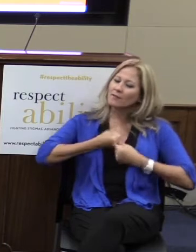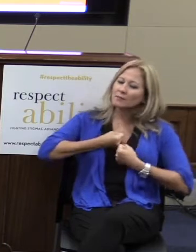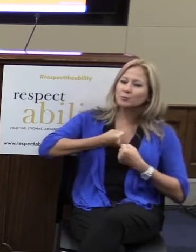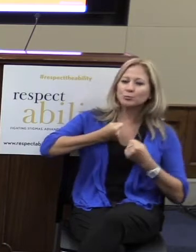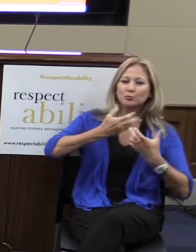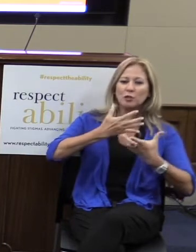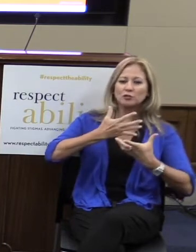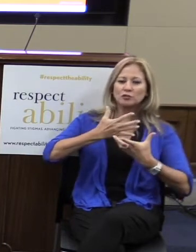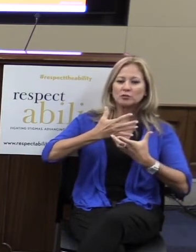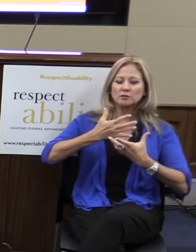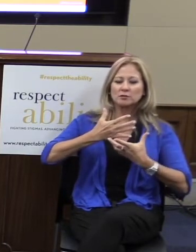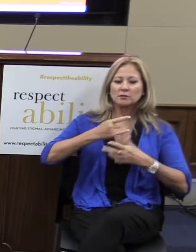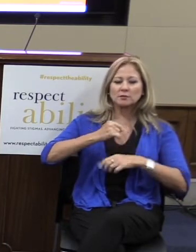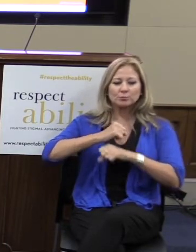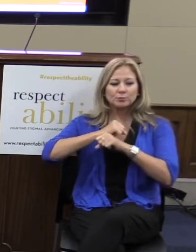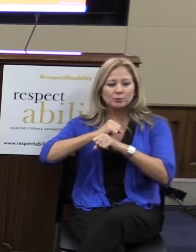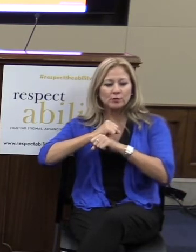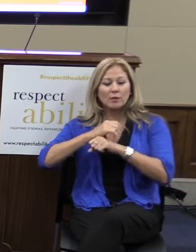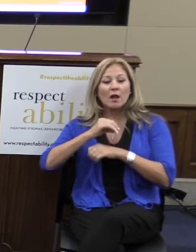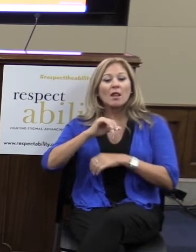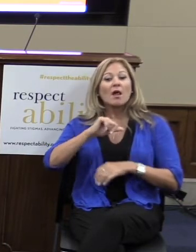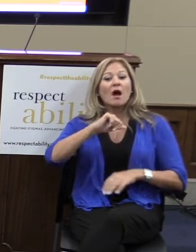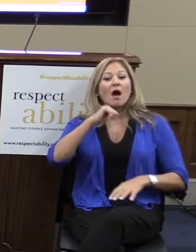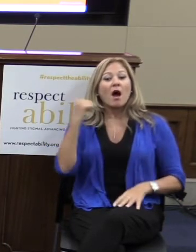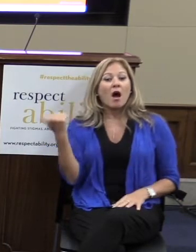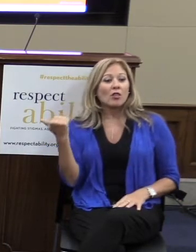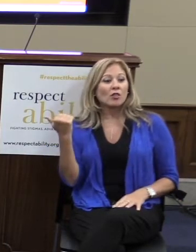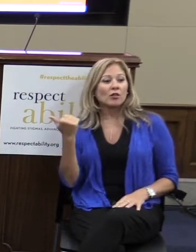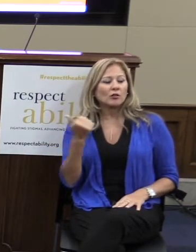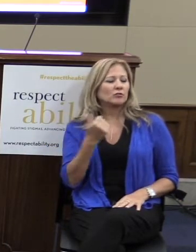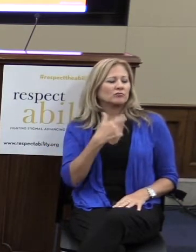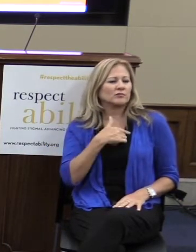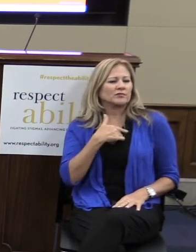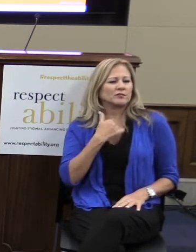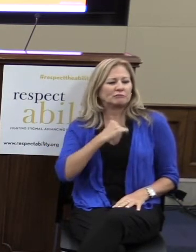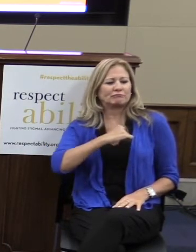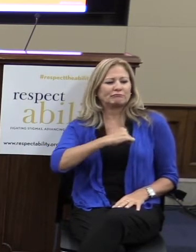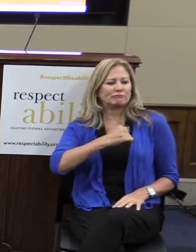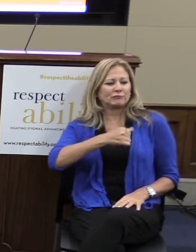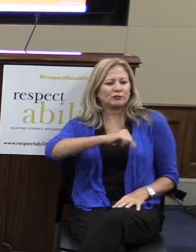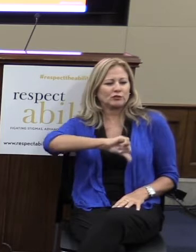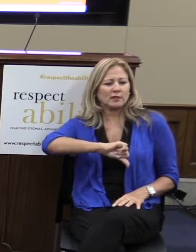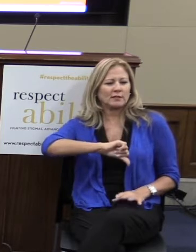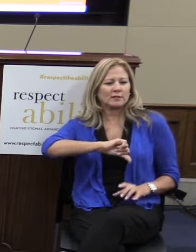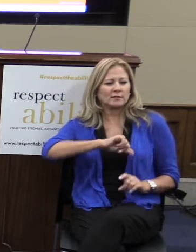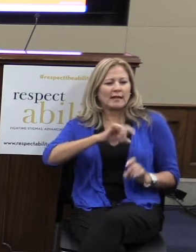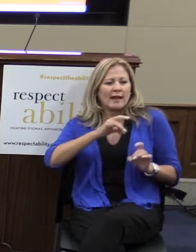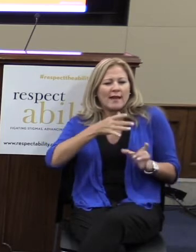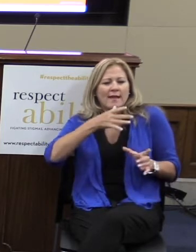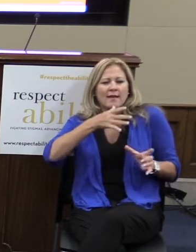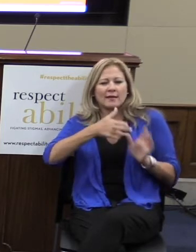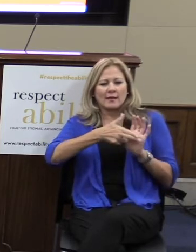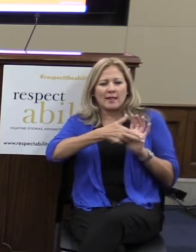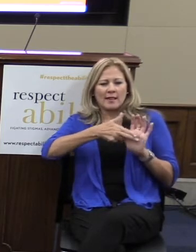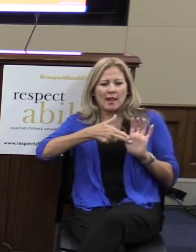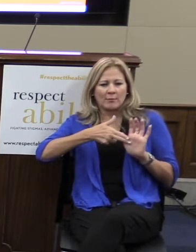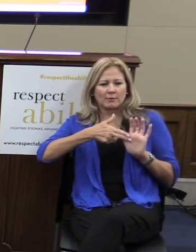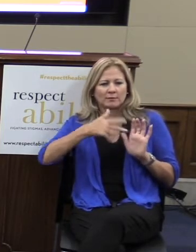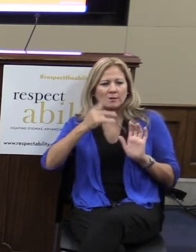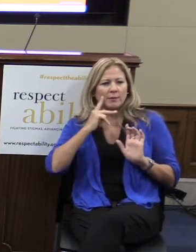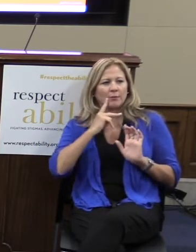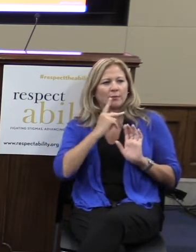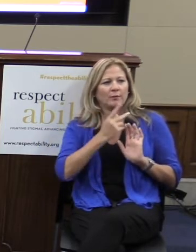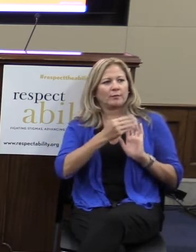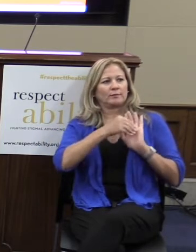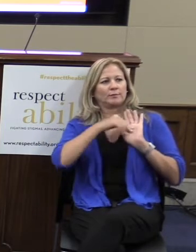even protection. And there are others who reject the divisive labels that are imposed upon them by